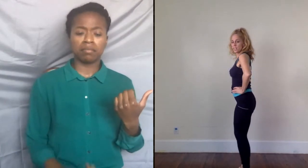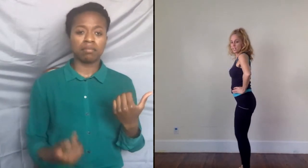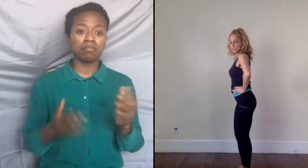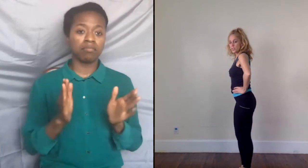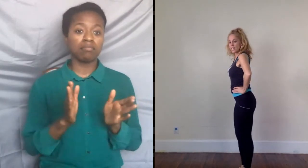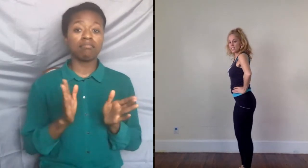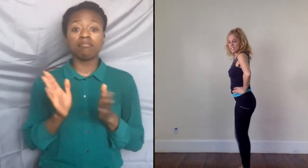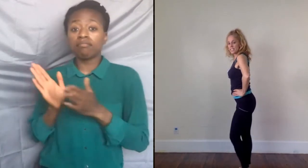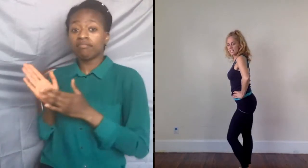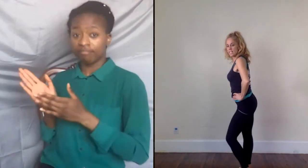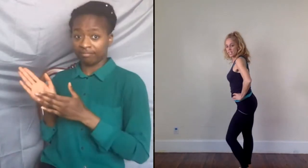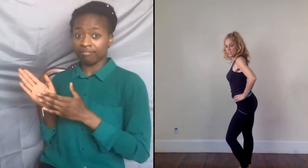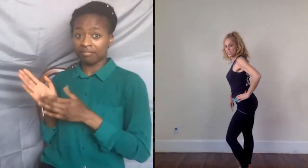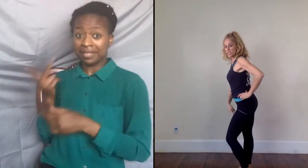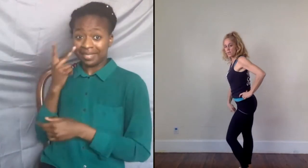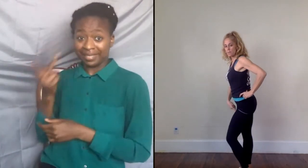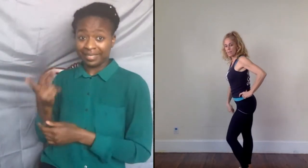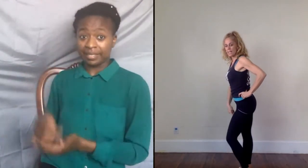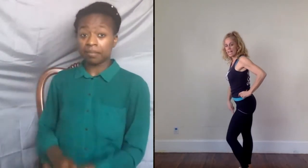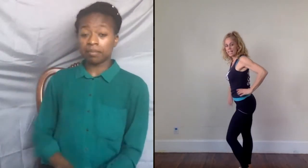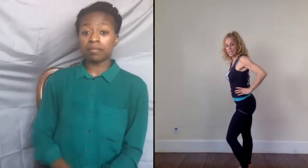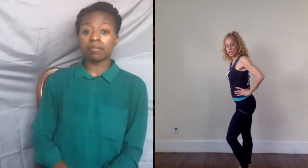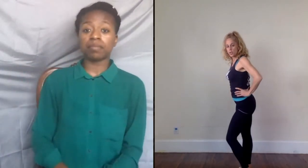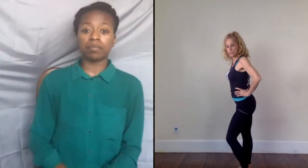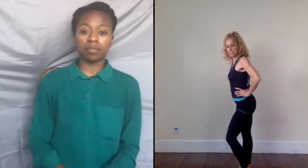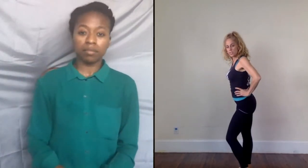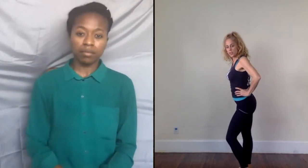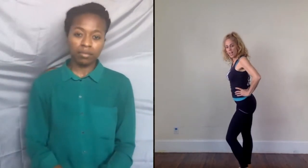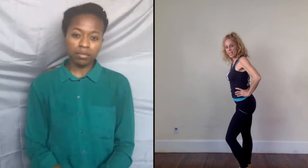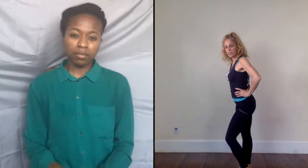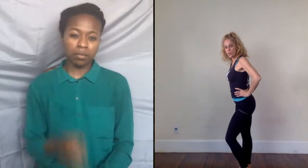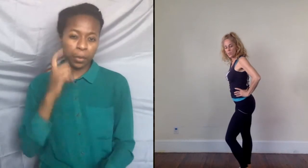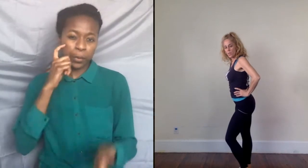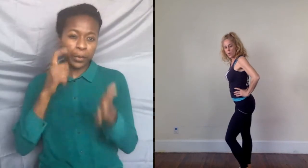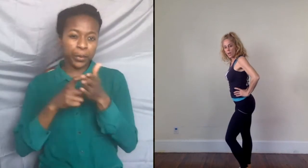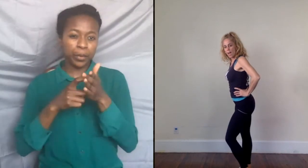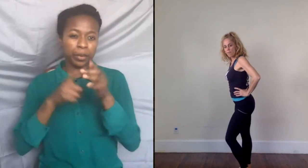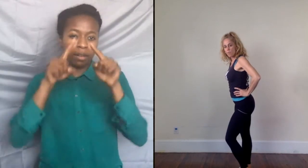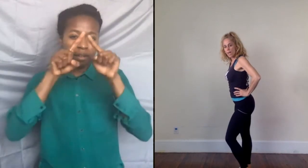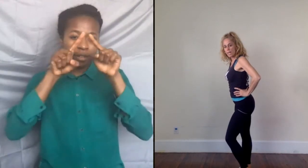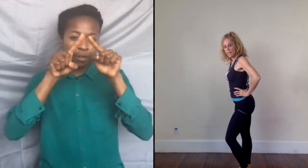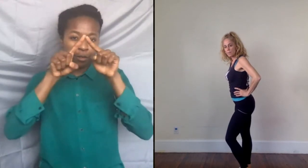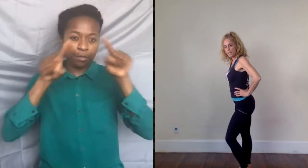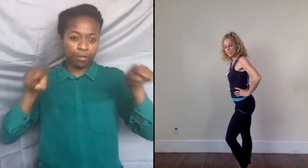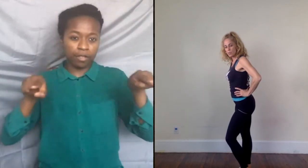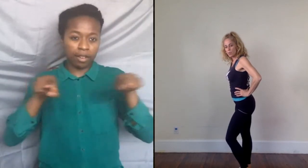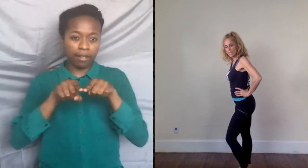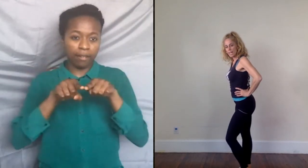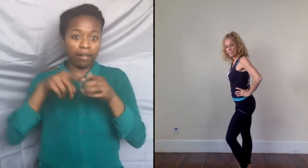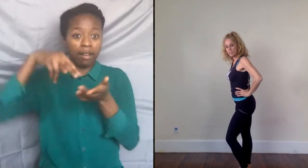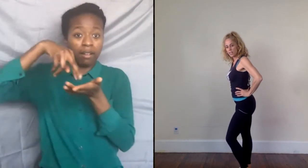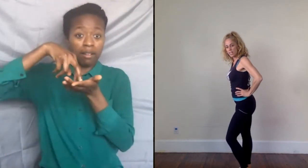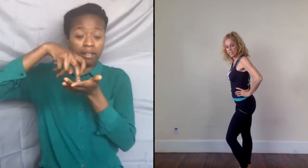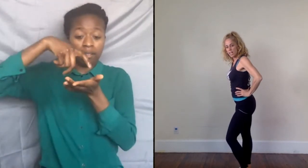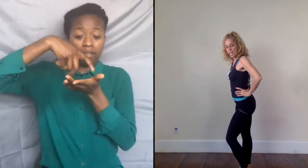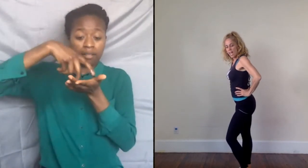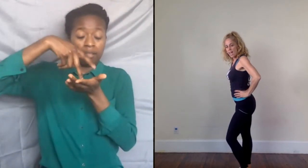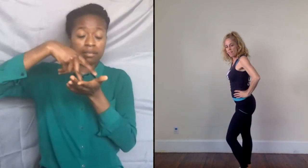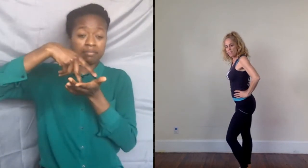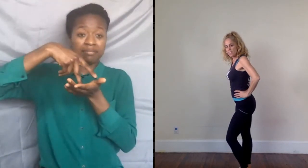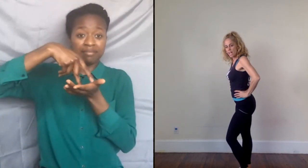side so you guys can see the shape in my leg. Notice the triangle where I have one leg bent and one leg